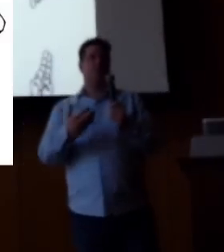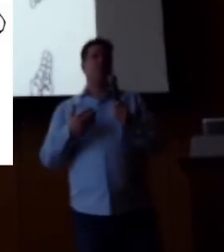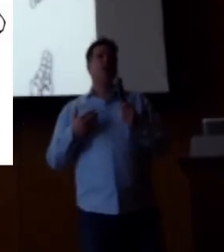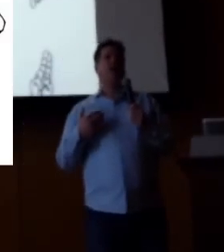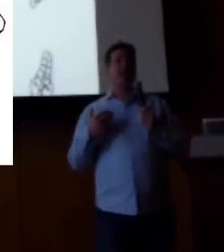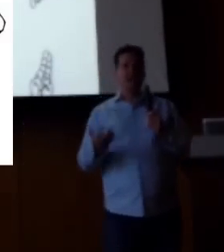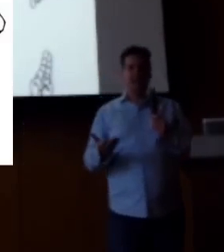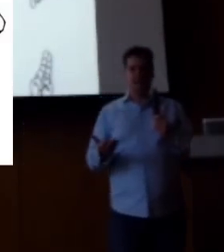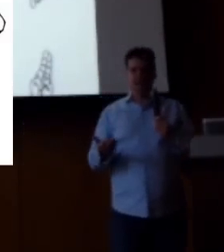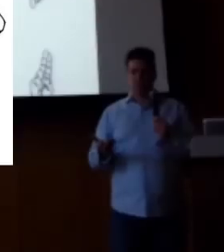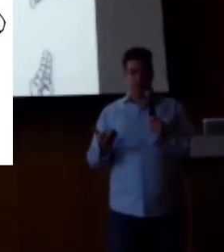showed you and the N that I showed you.